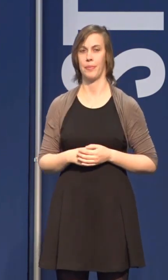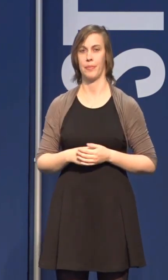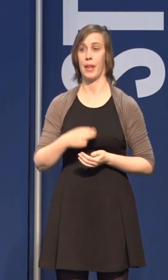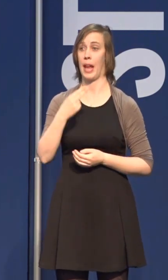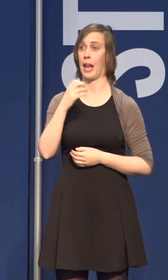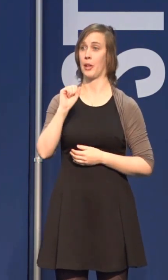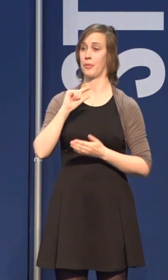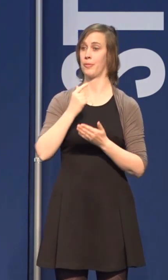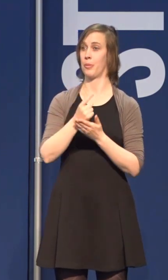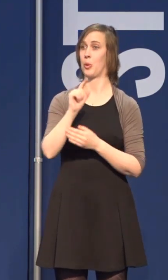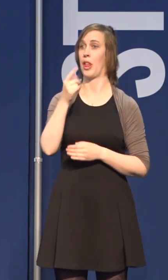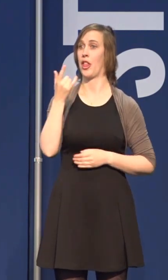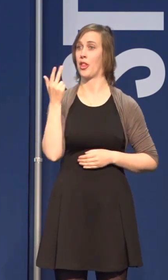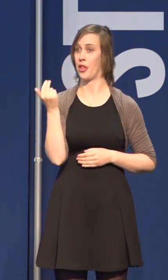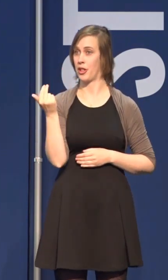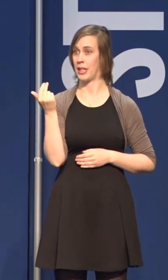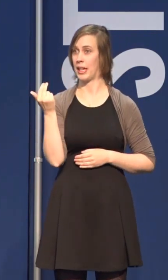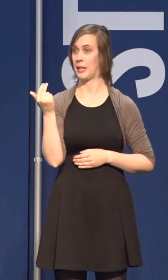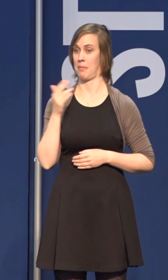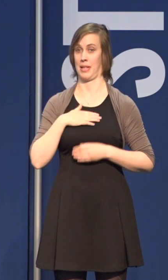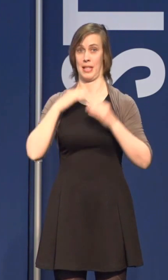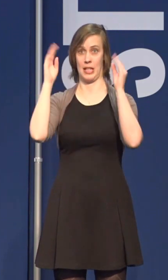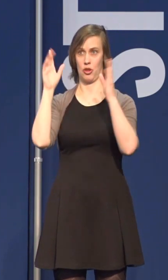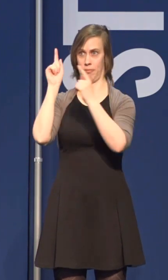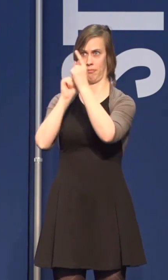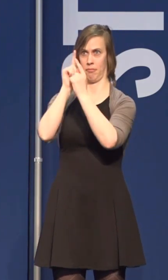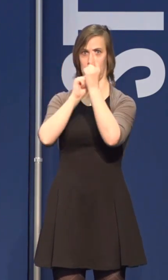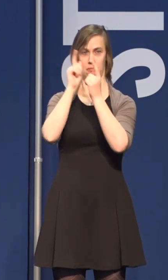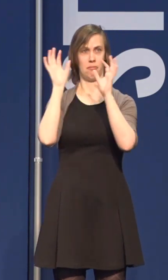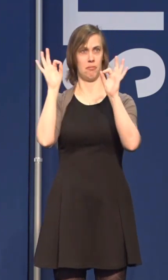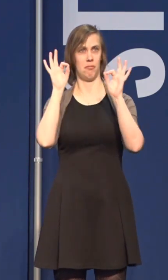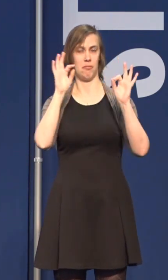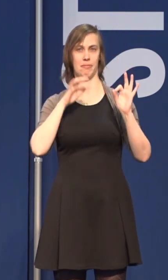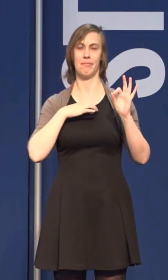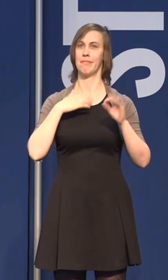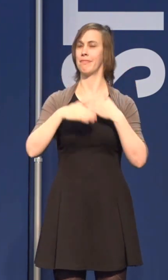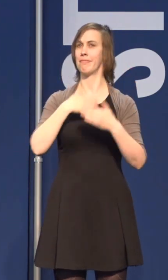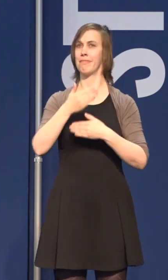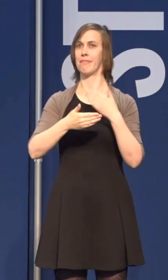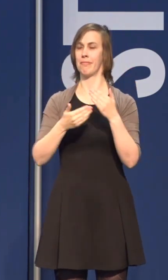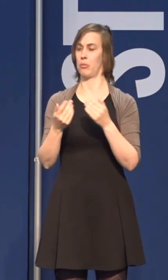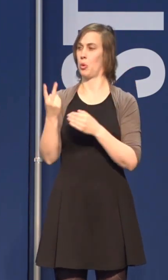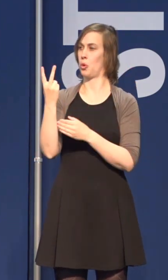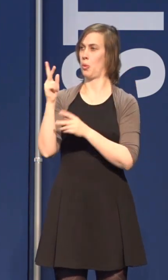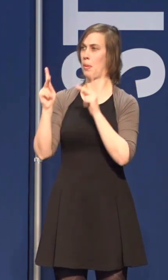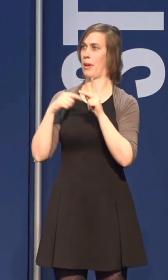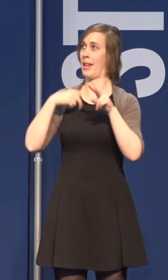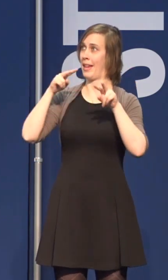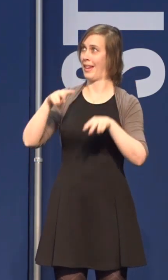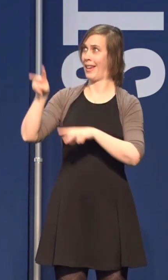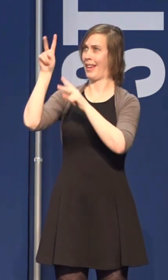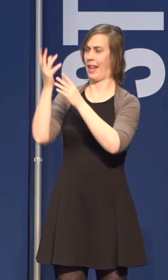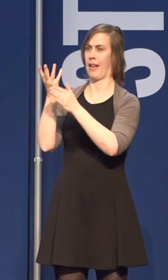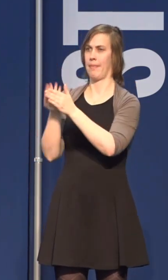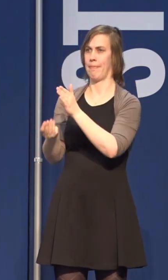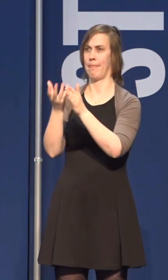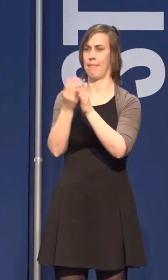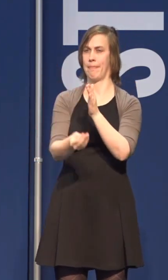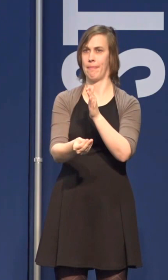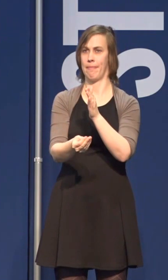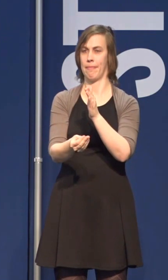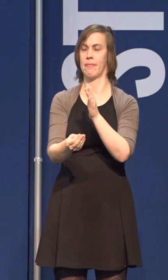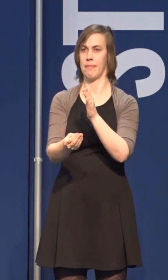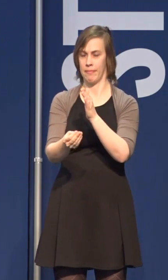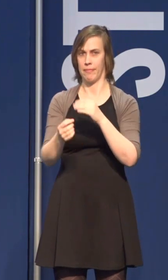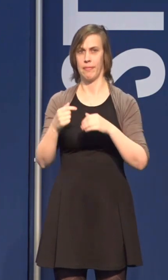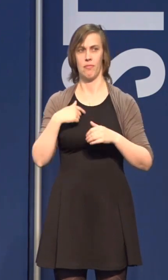pretty amazing mentors themselves as teachers, I lost two of the people that I looked up to the most. And so I set out on my pursuit of happiness, to